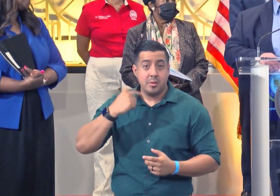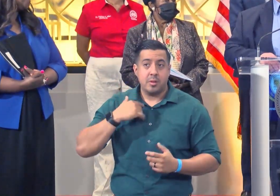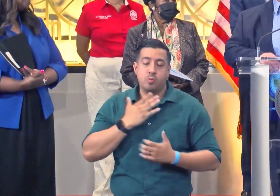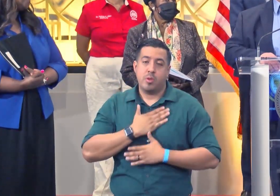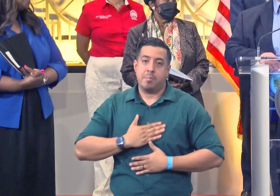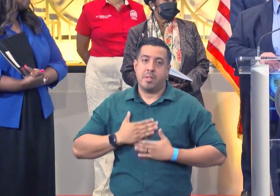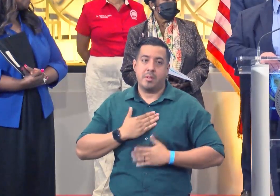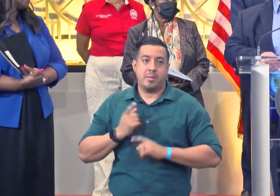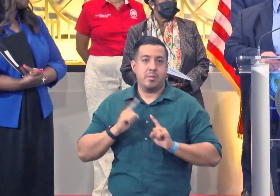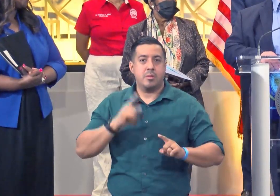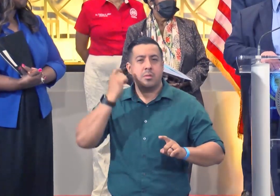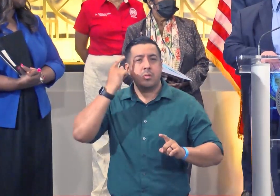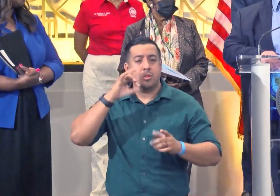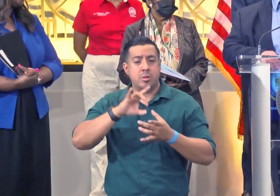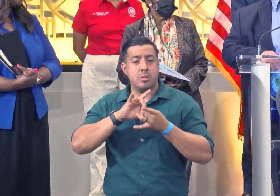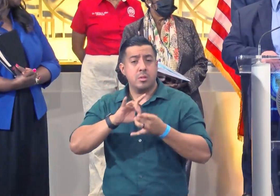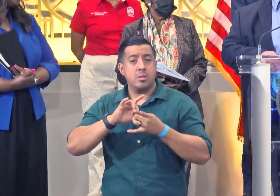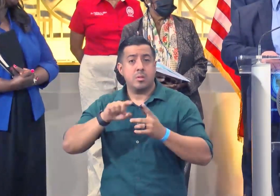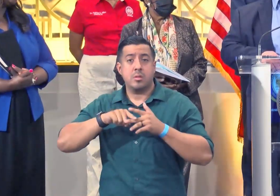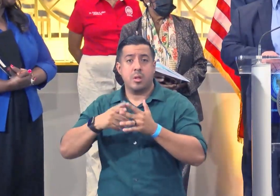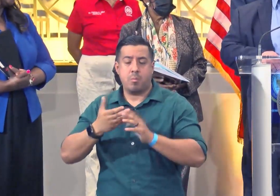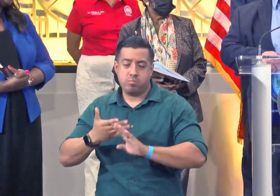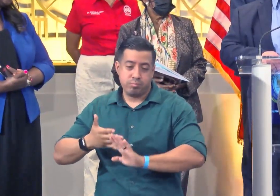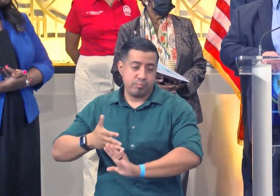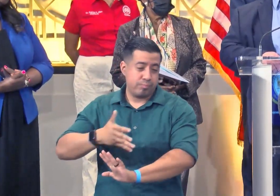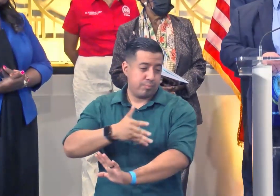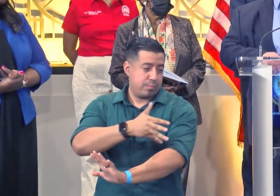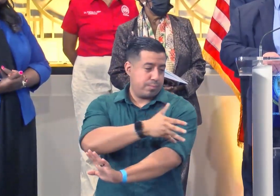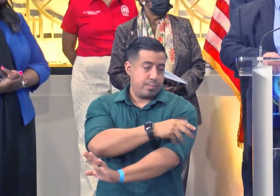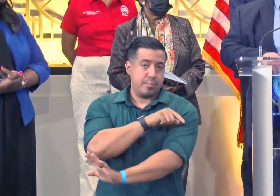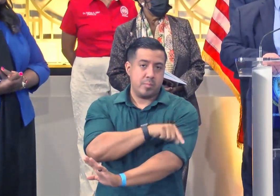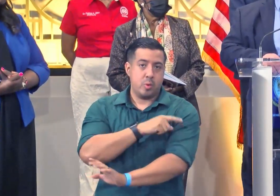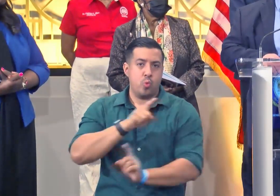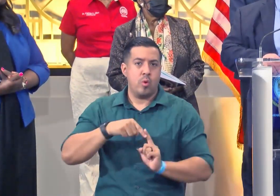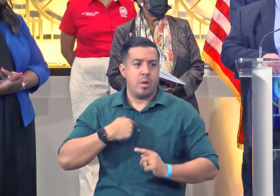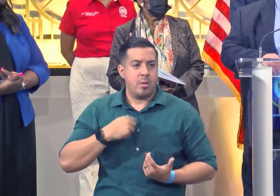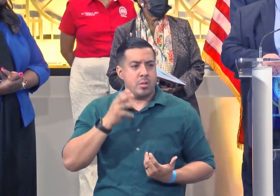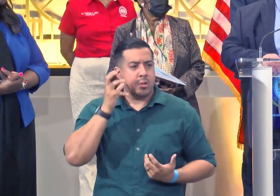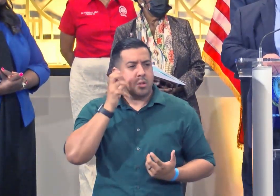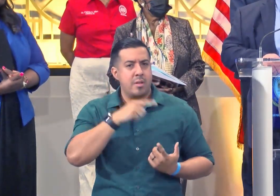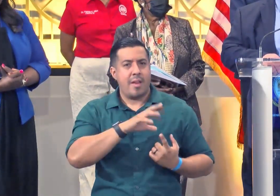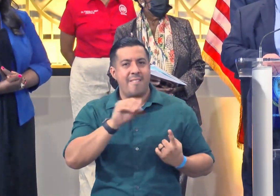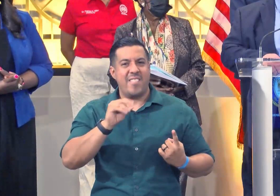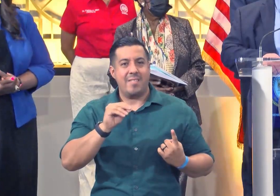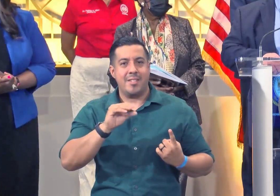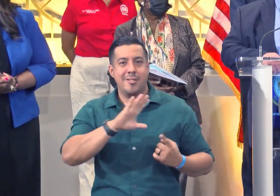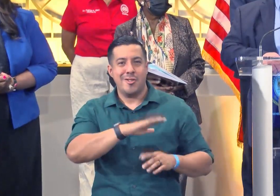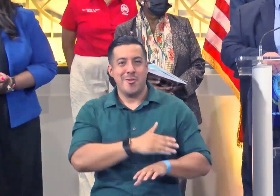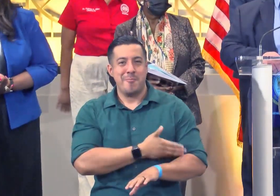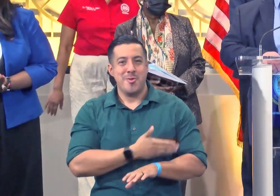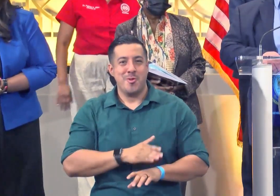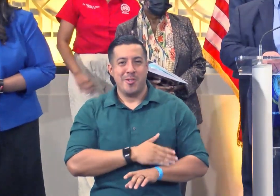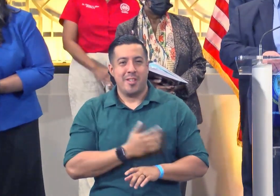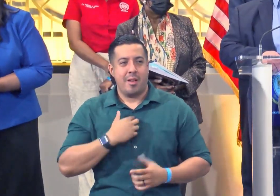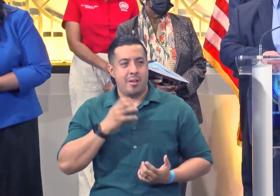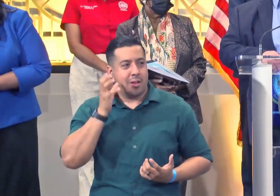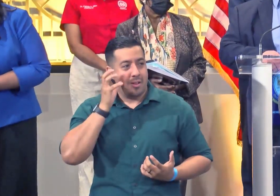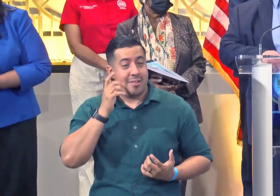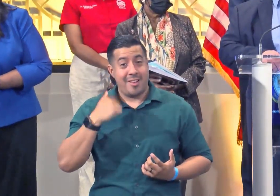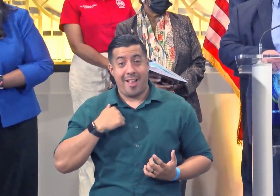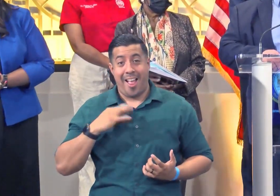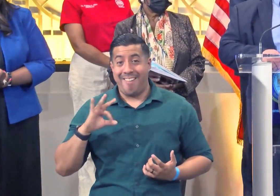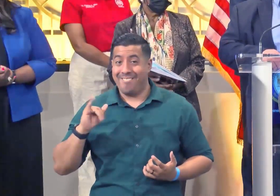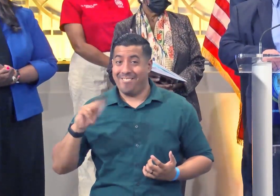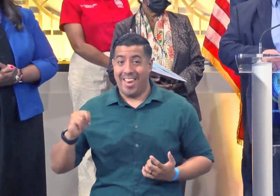the relationship starts way, way, way back when I was listening to 50s music. You know, I'm a